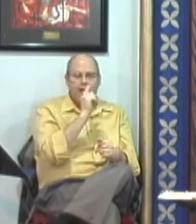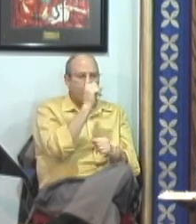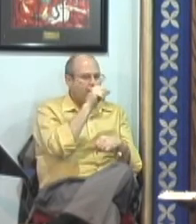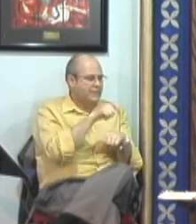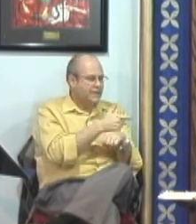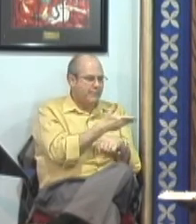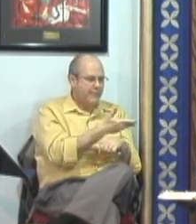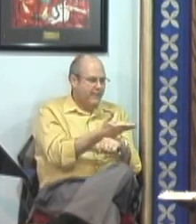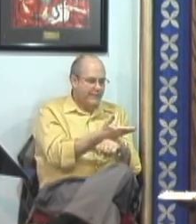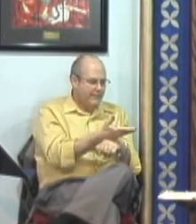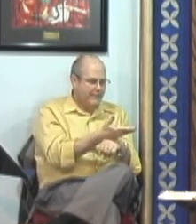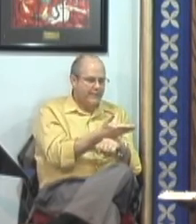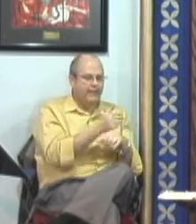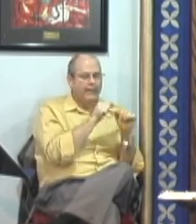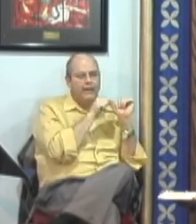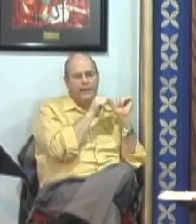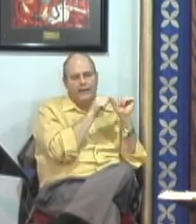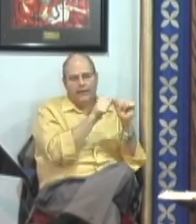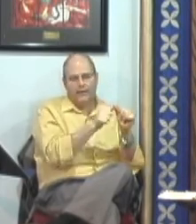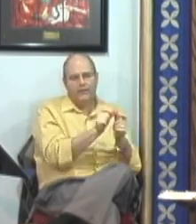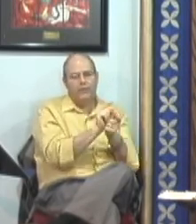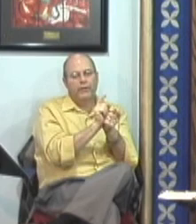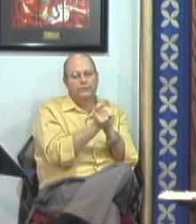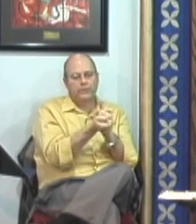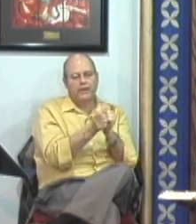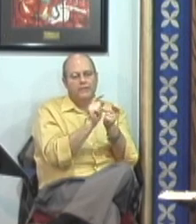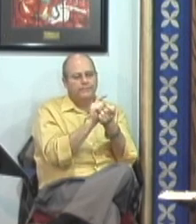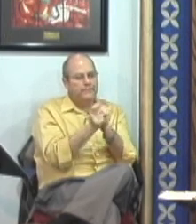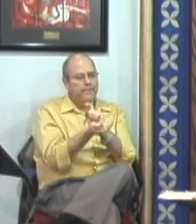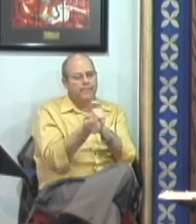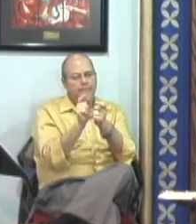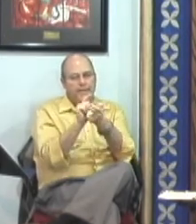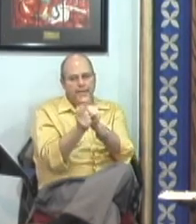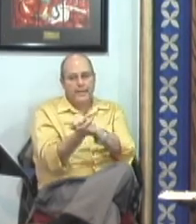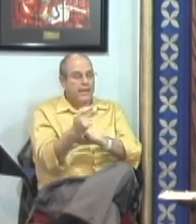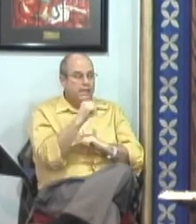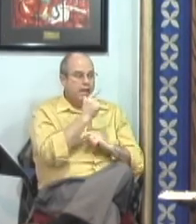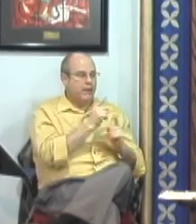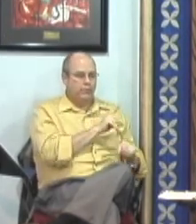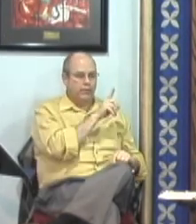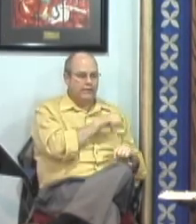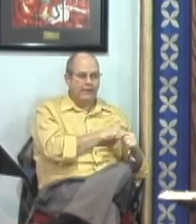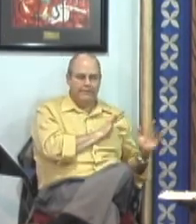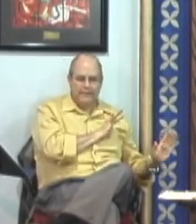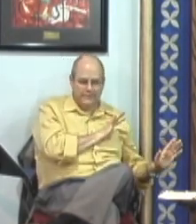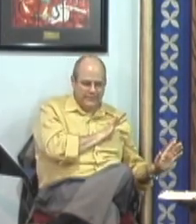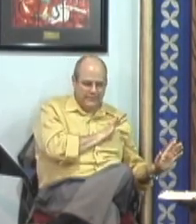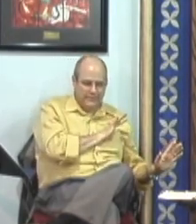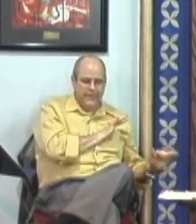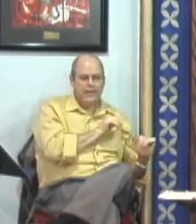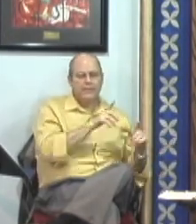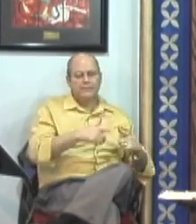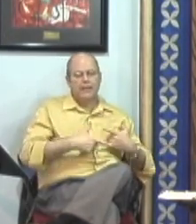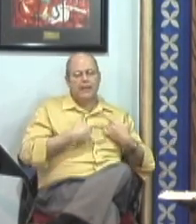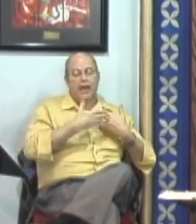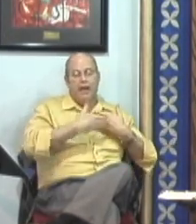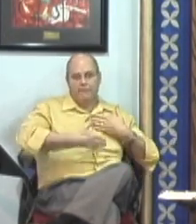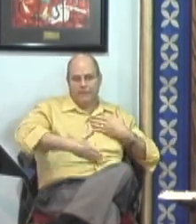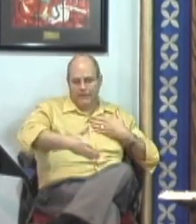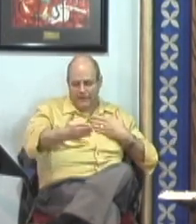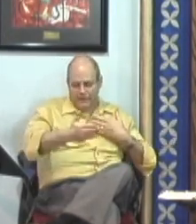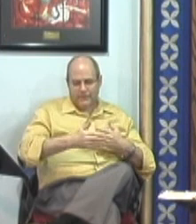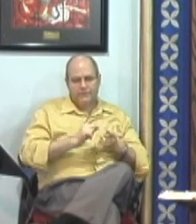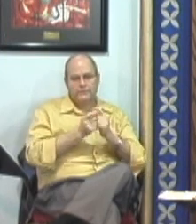thing, right? It's an ongoing process. It's not something that happens once and then you're done. It's a lifelong